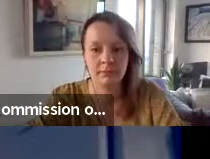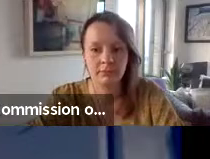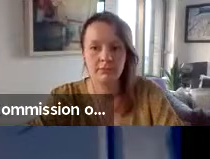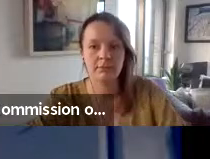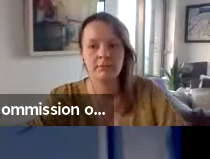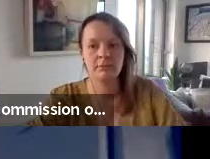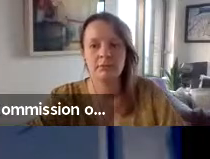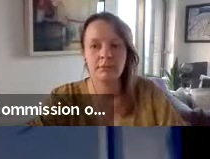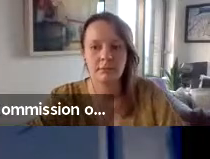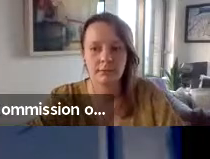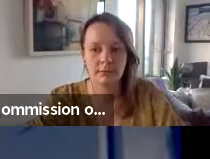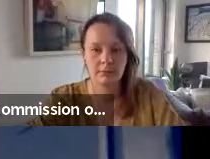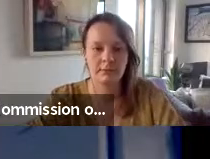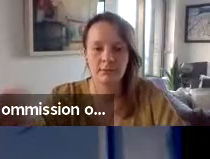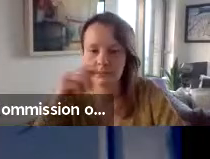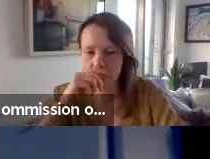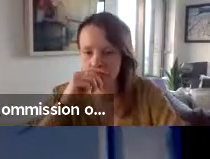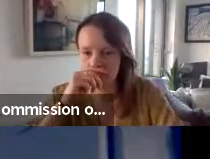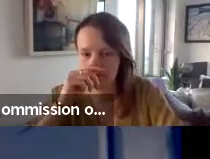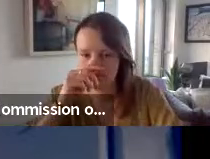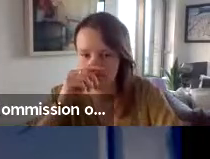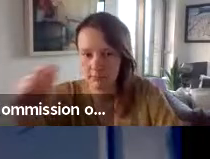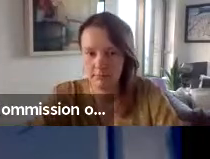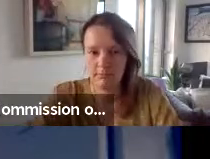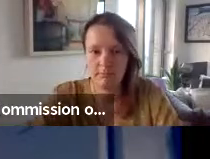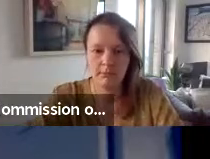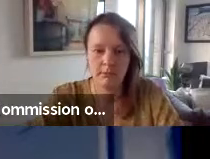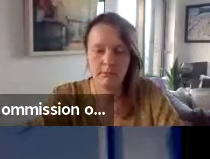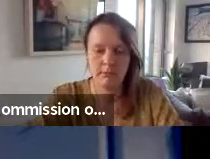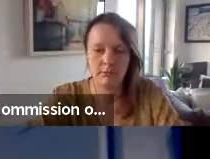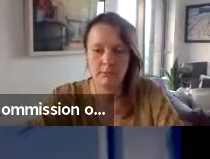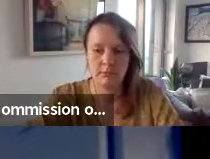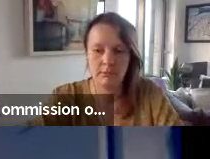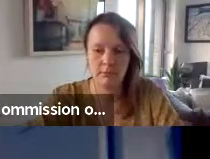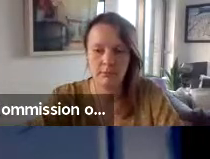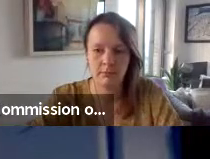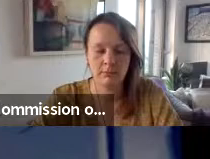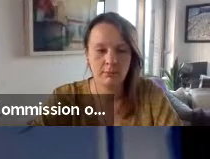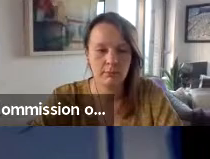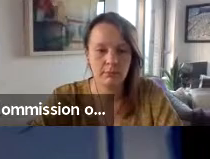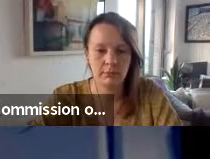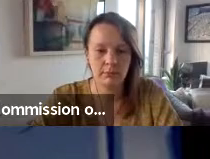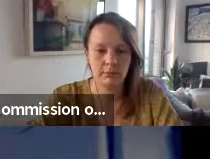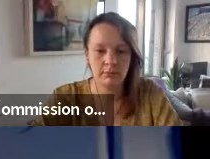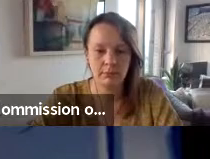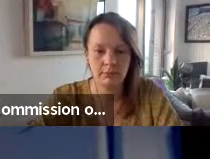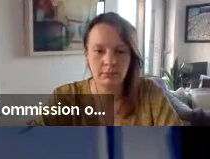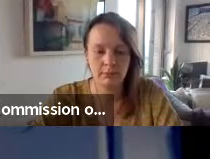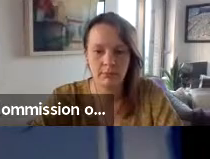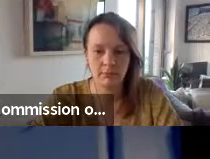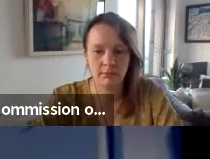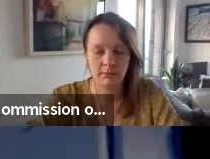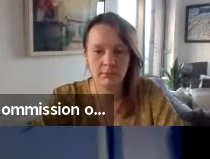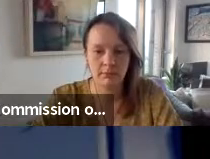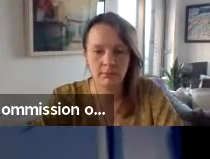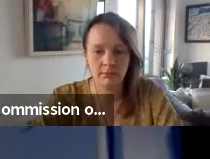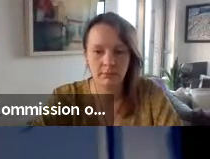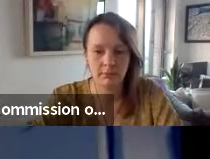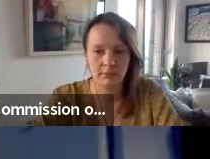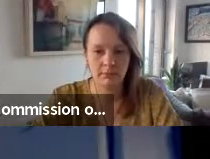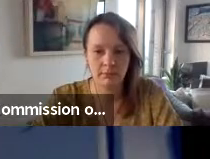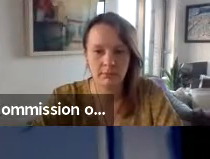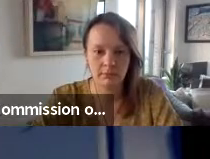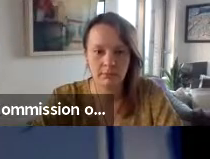principles. The principles received overwhelming support in the Commission's call for solutions. The 5 principles